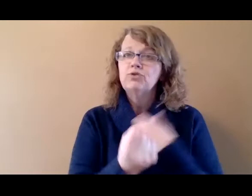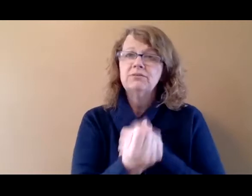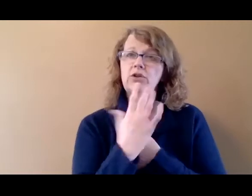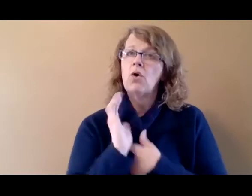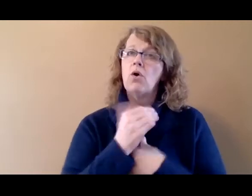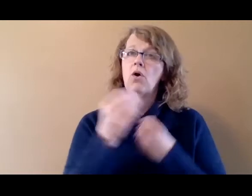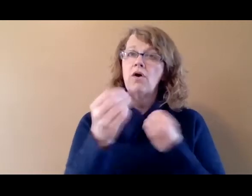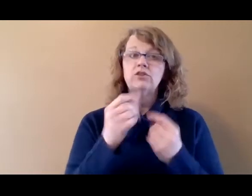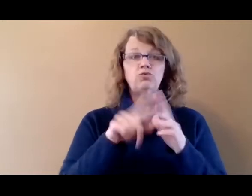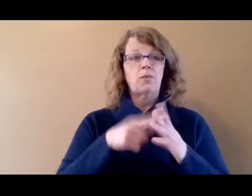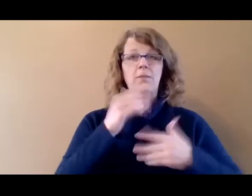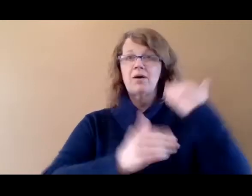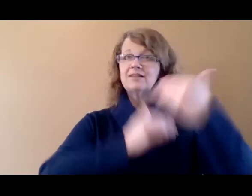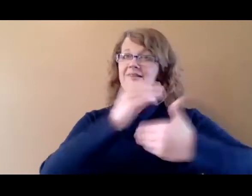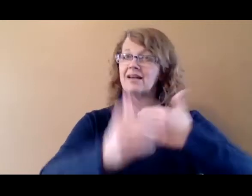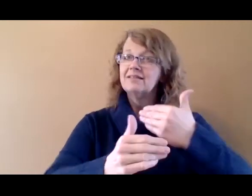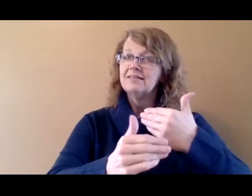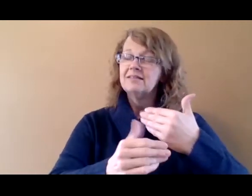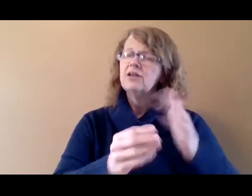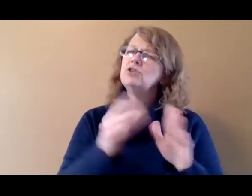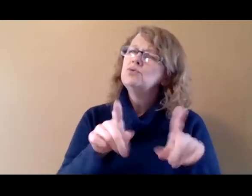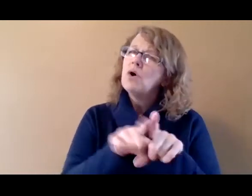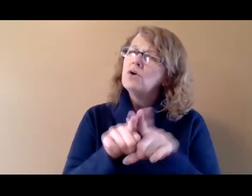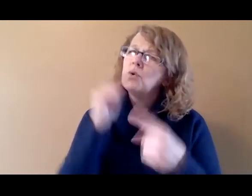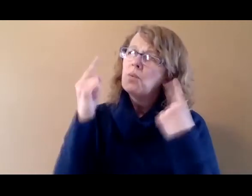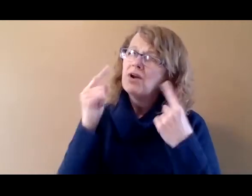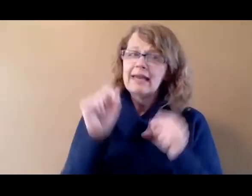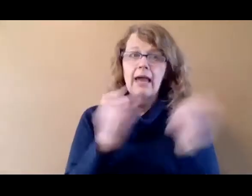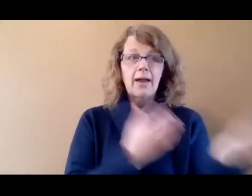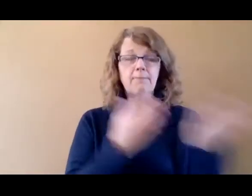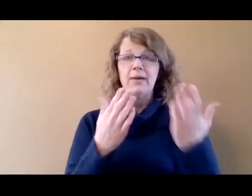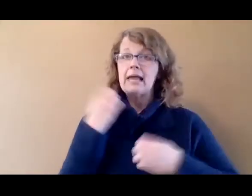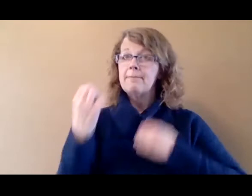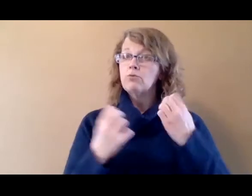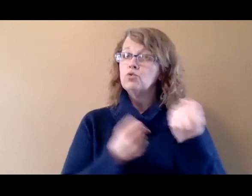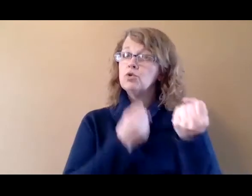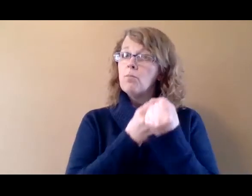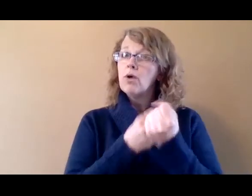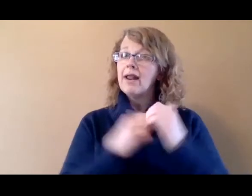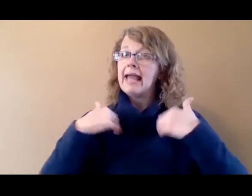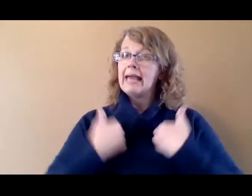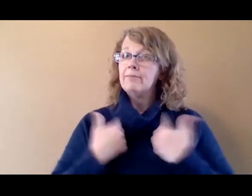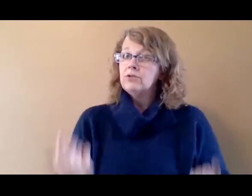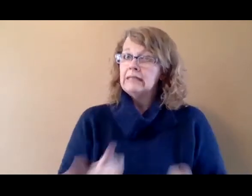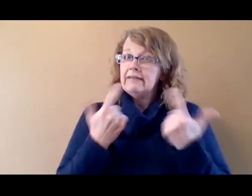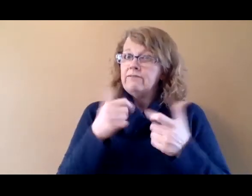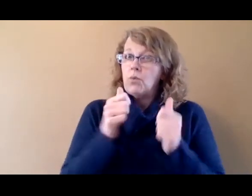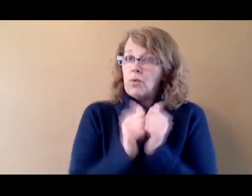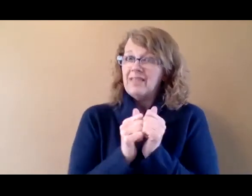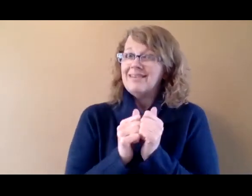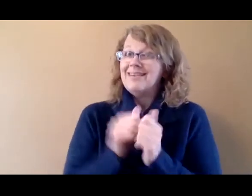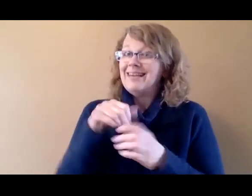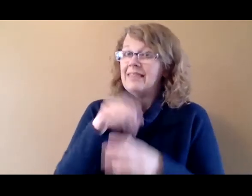started. Students also wonder if they can bring an emotional support animal to campus to live with them in the dorms.